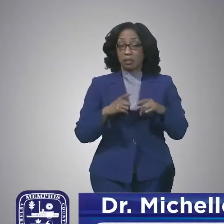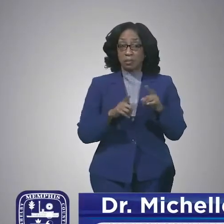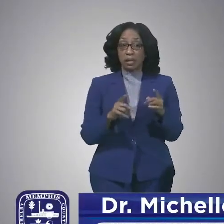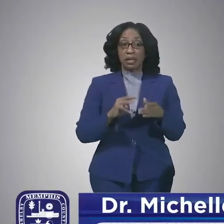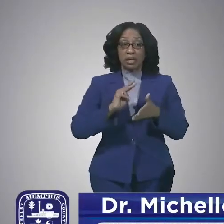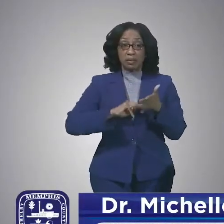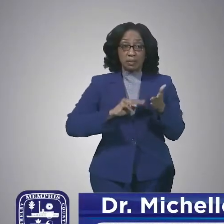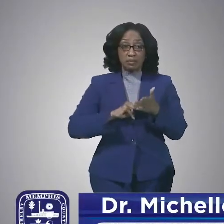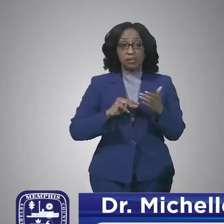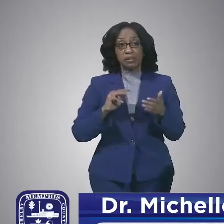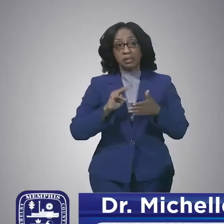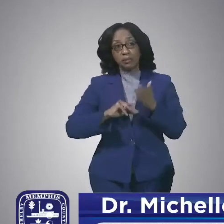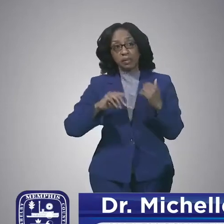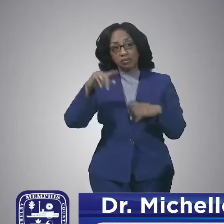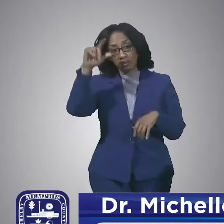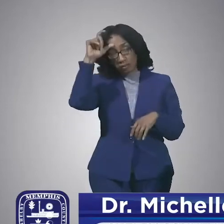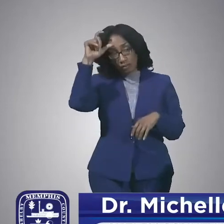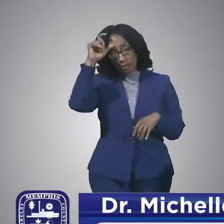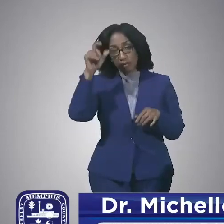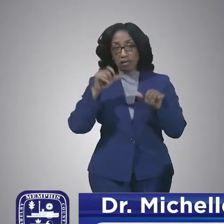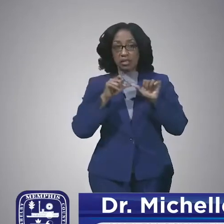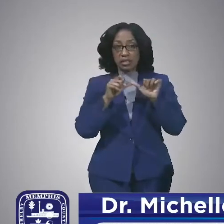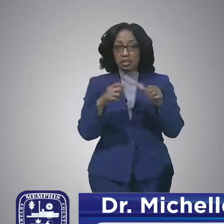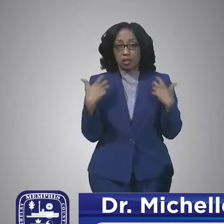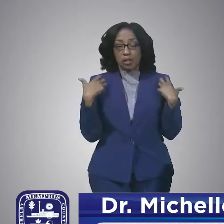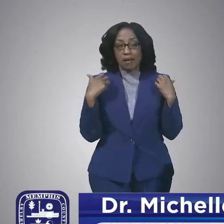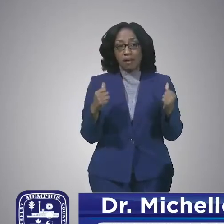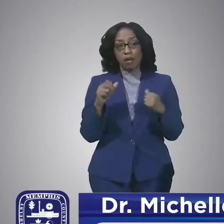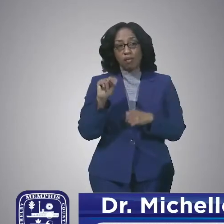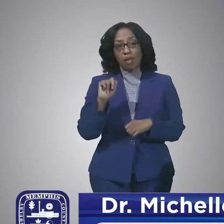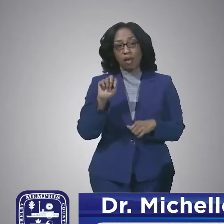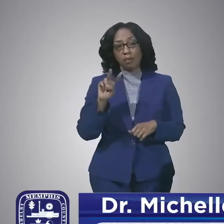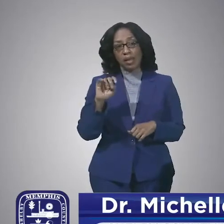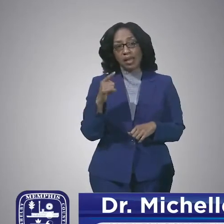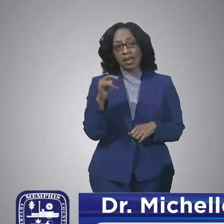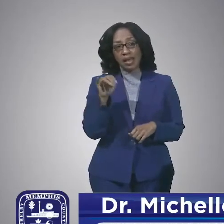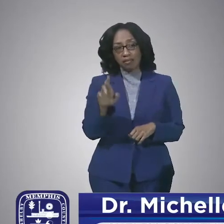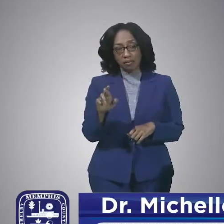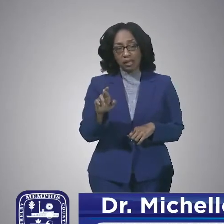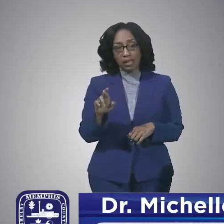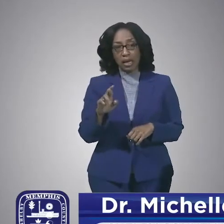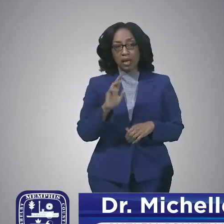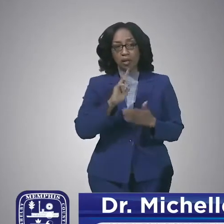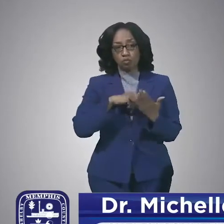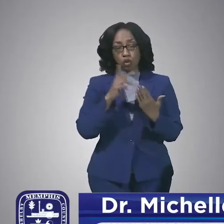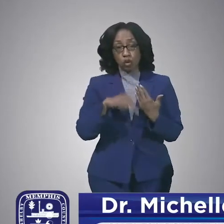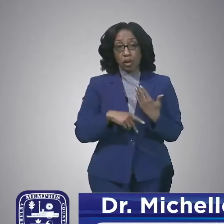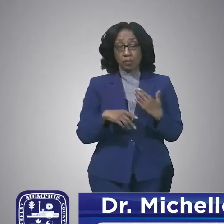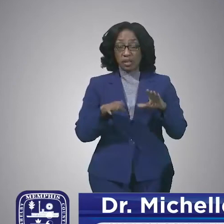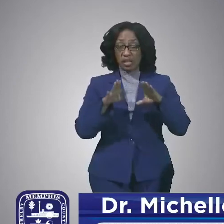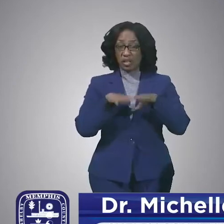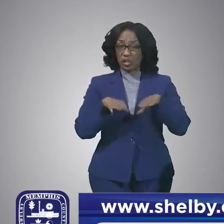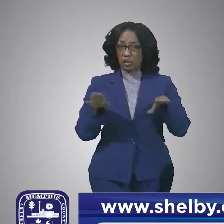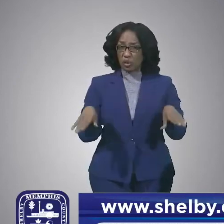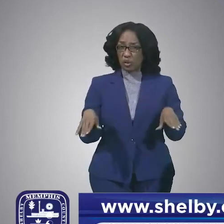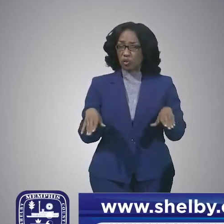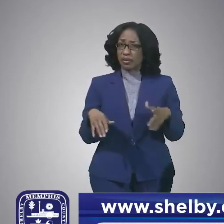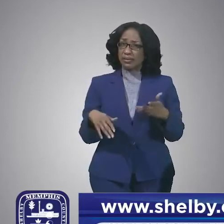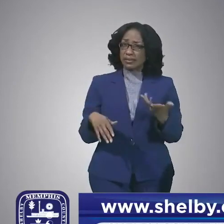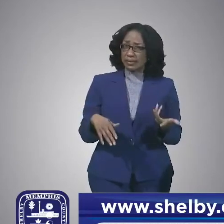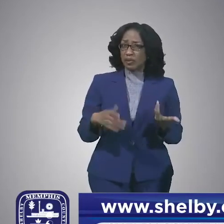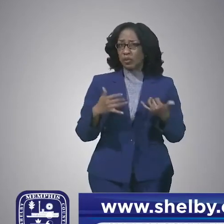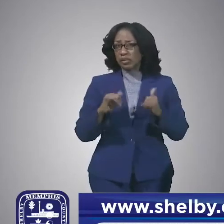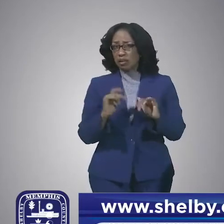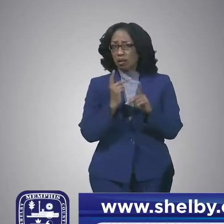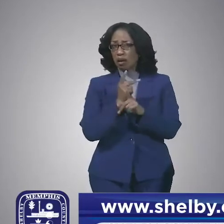has continued their Health Navigator program. And as far as children are concerned, we're still sorting that out. We have to